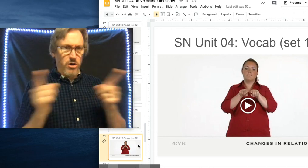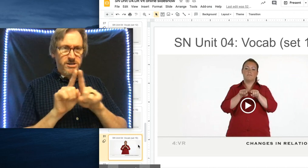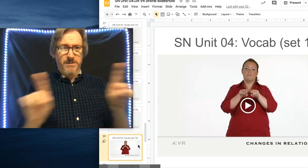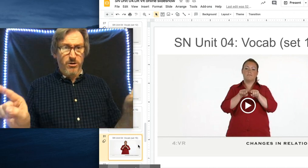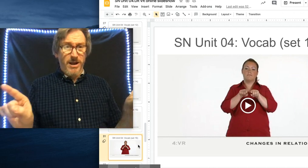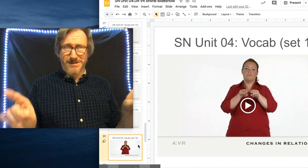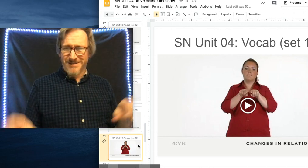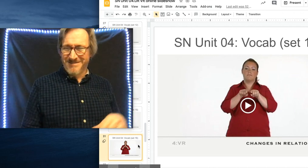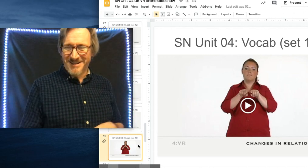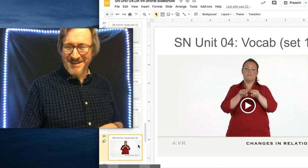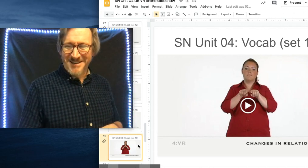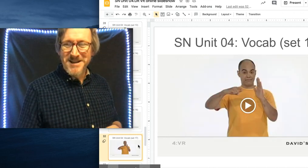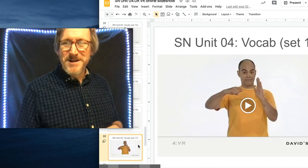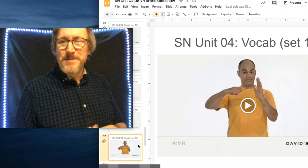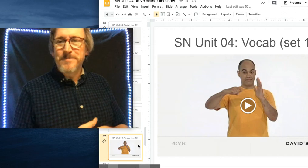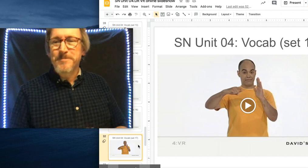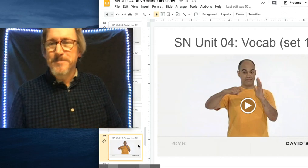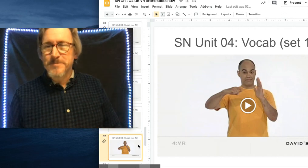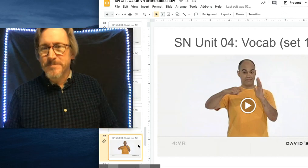on separate ways.